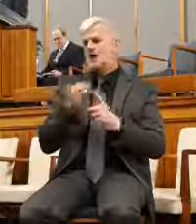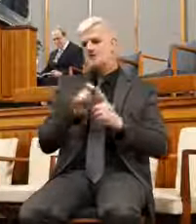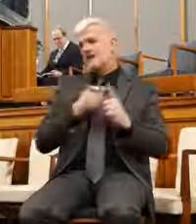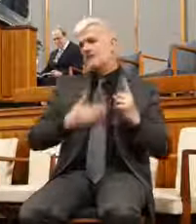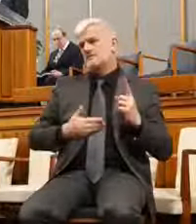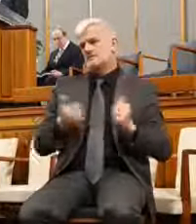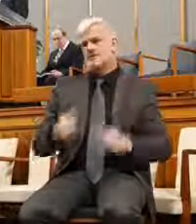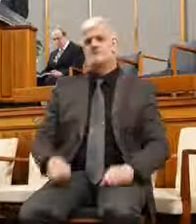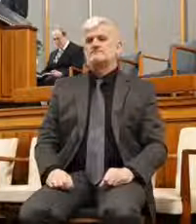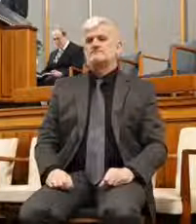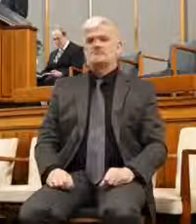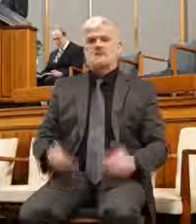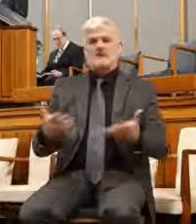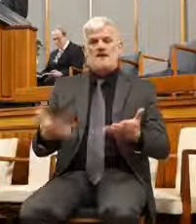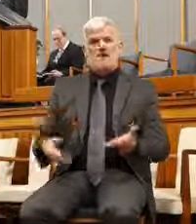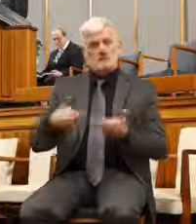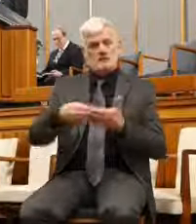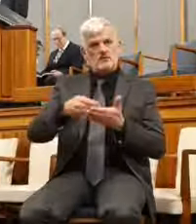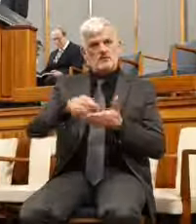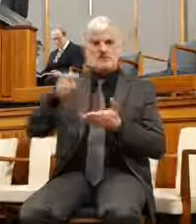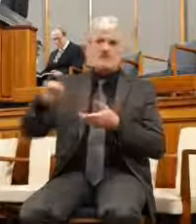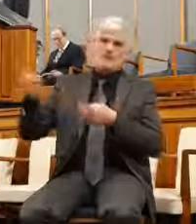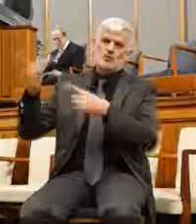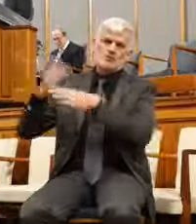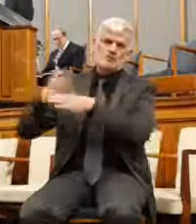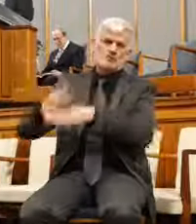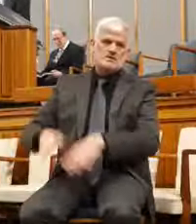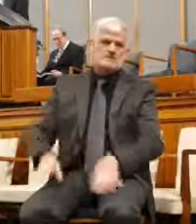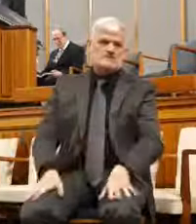the stewards will take up our offering for the Lord's work.